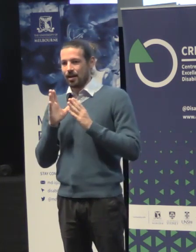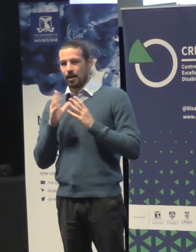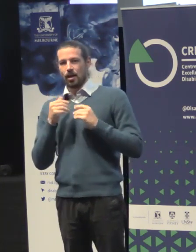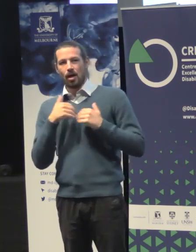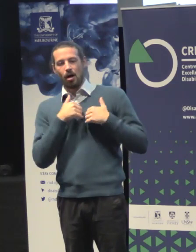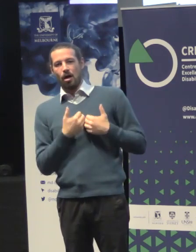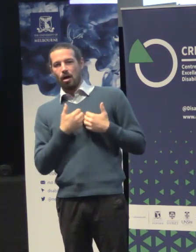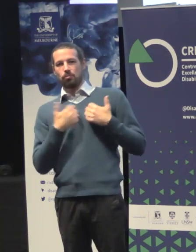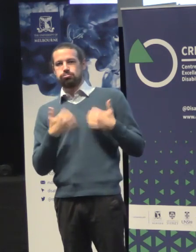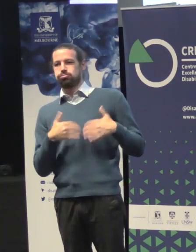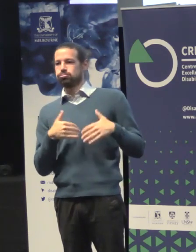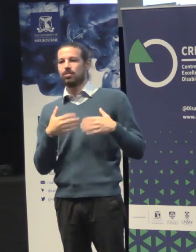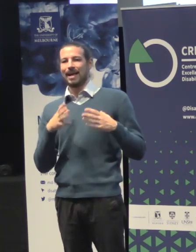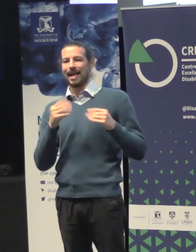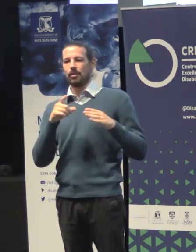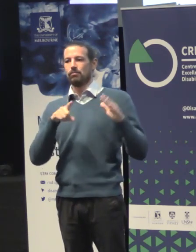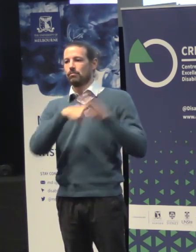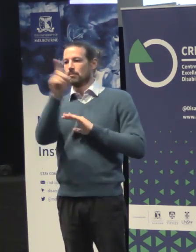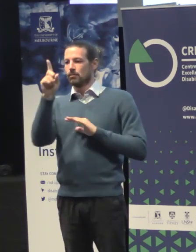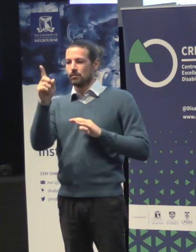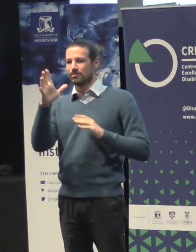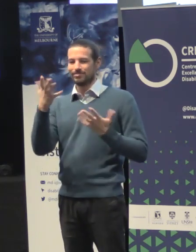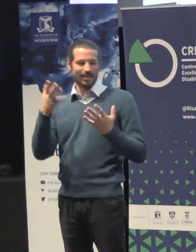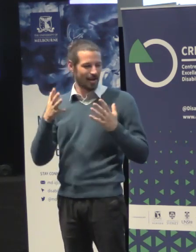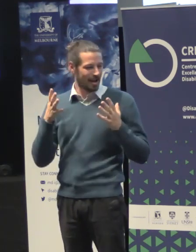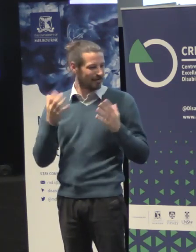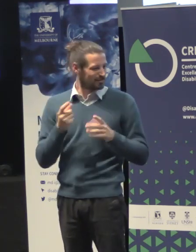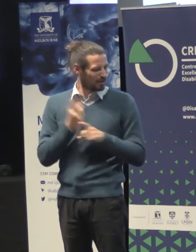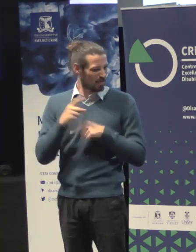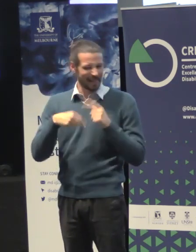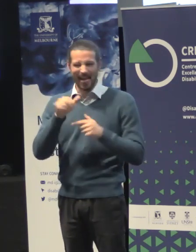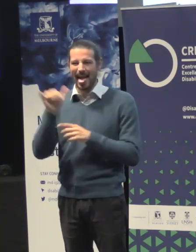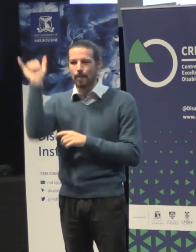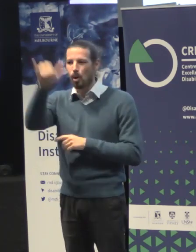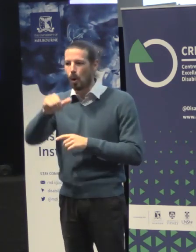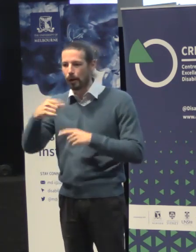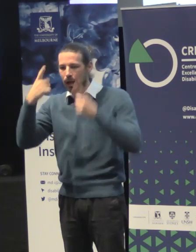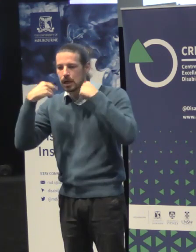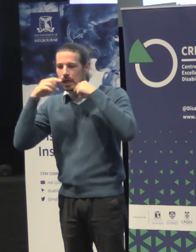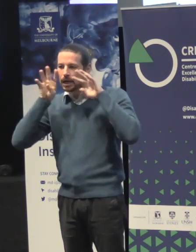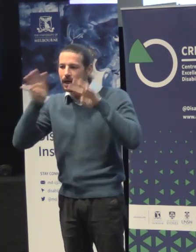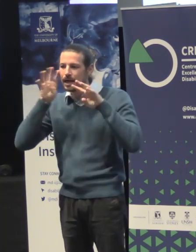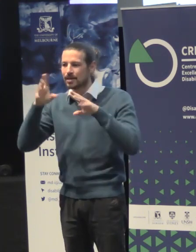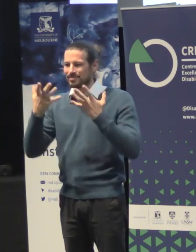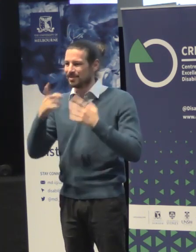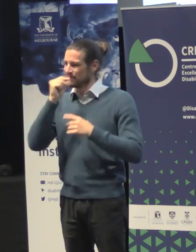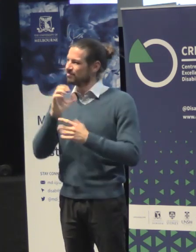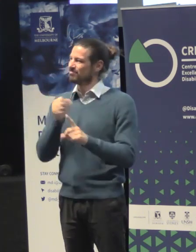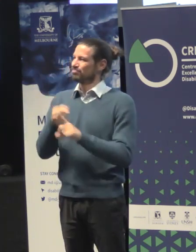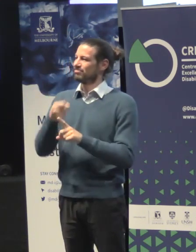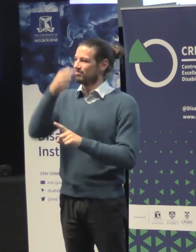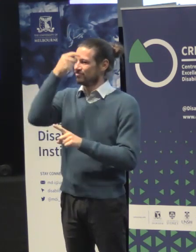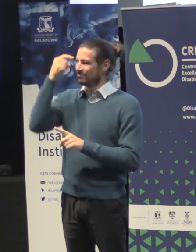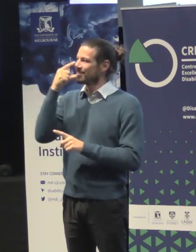do, fell in love with her, and then there's a whole bit about the airport and tears and trauma. So it's a risk. You're very close. Of course it can